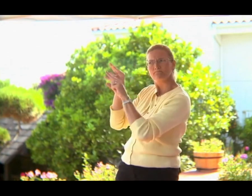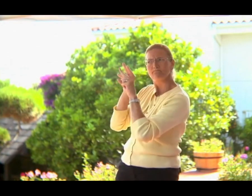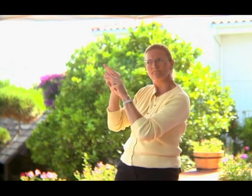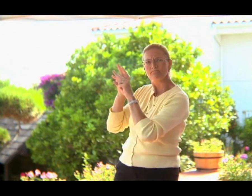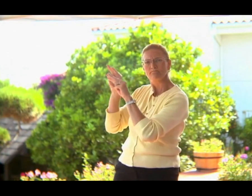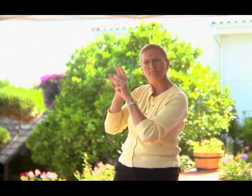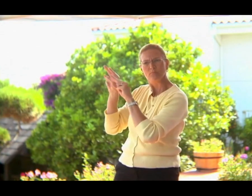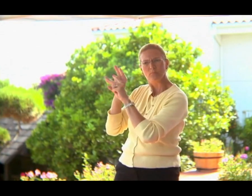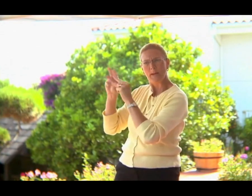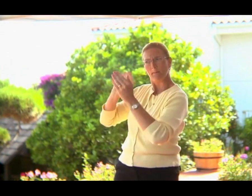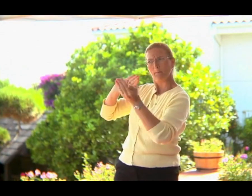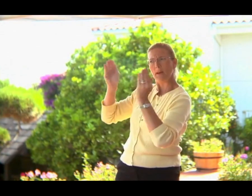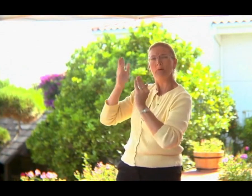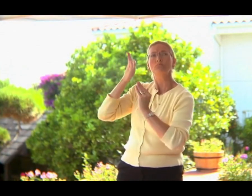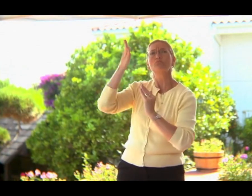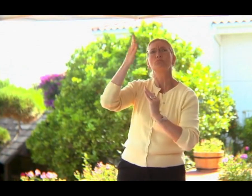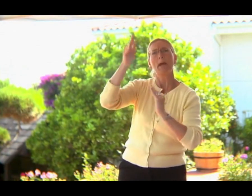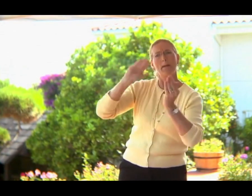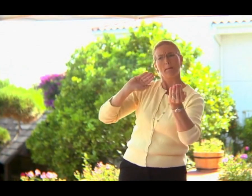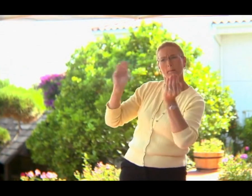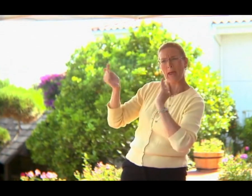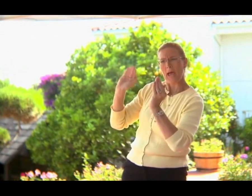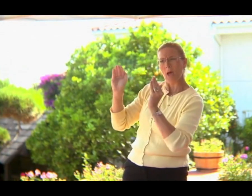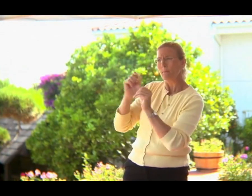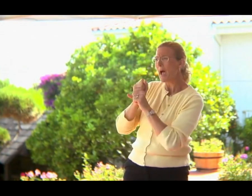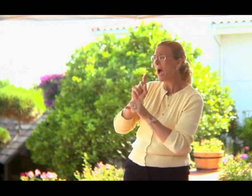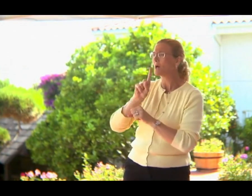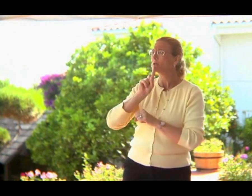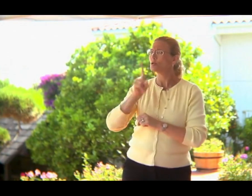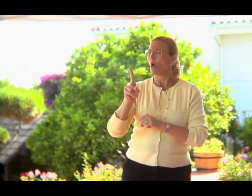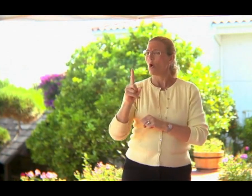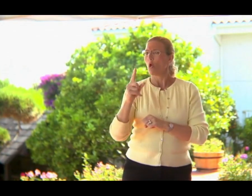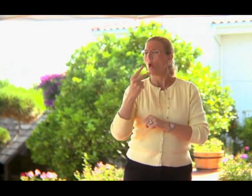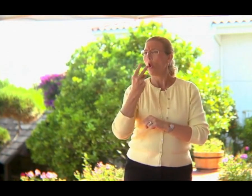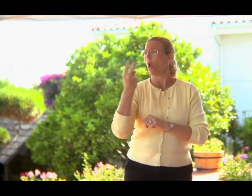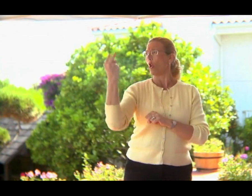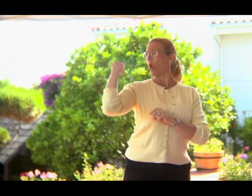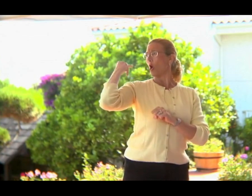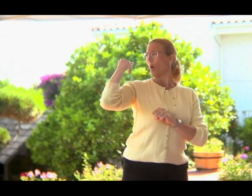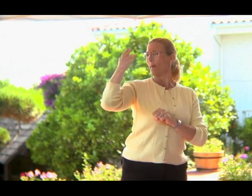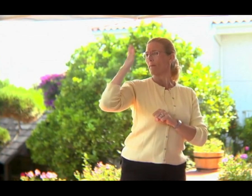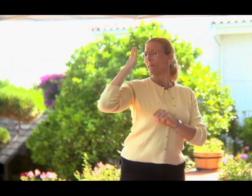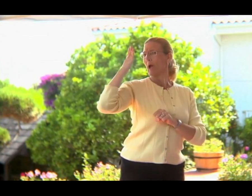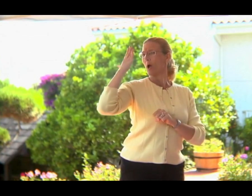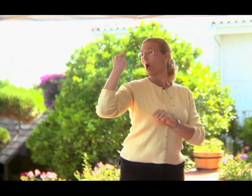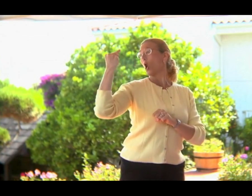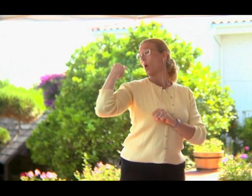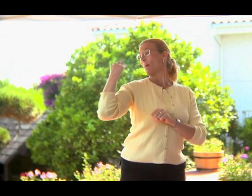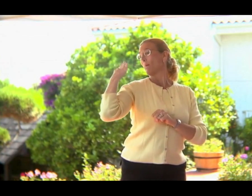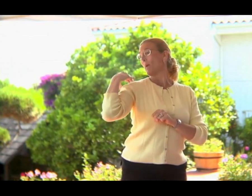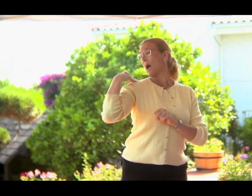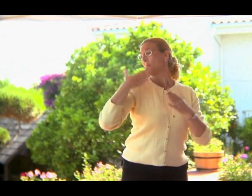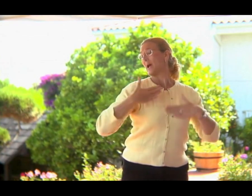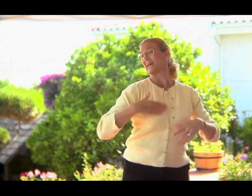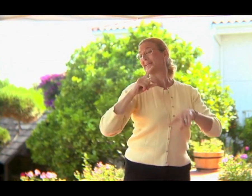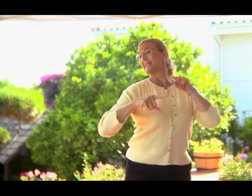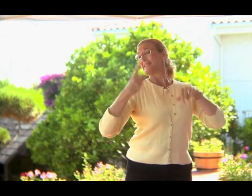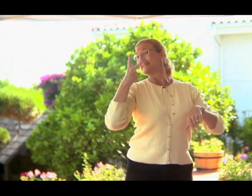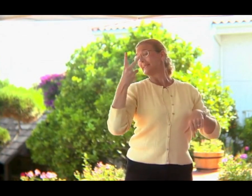Keep that drawing so you can make comparisons of your moles at future dates. When you are doing this drawing, be sure to use a mirror so